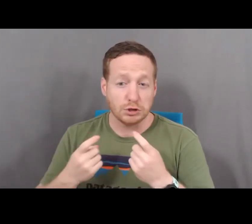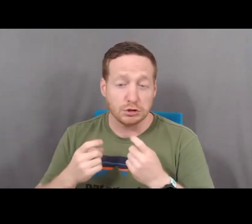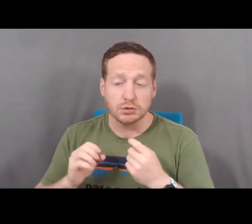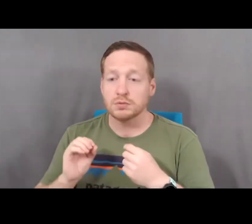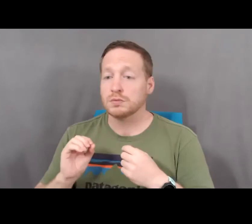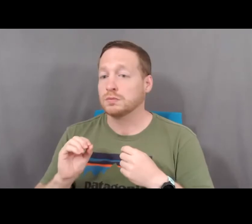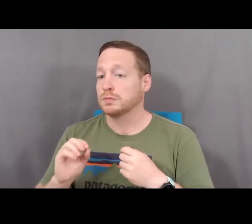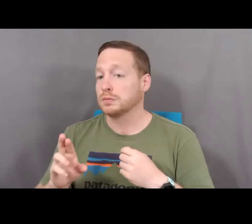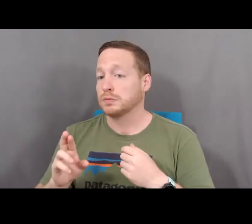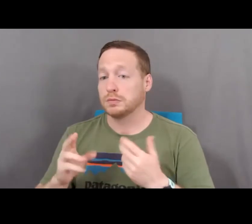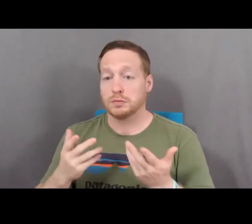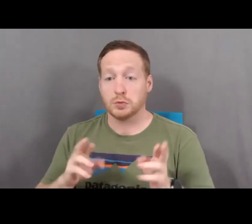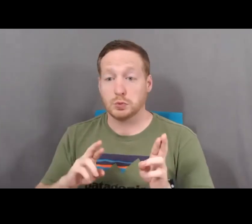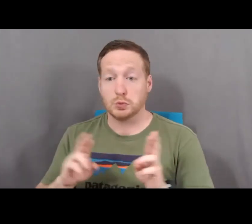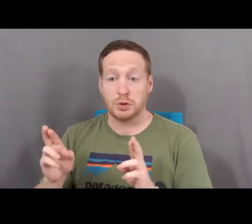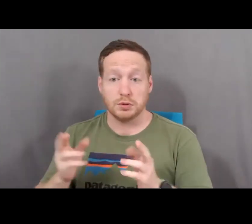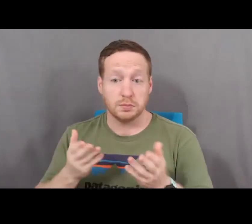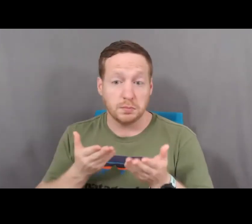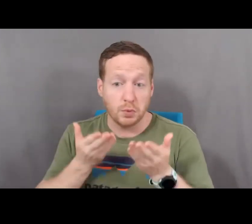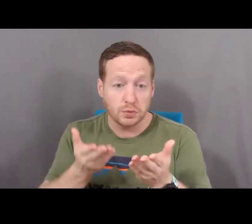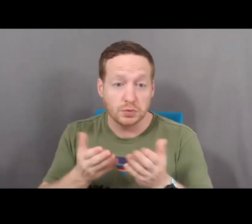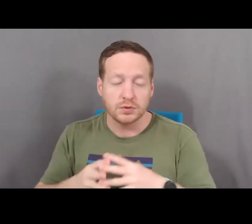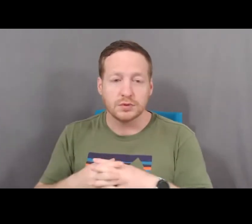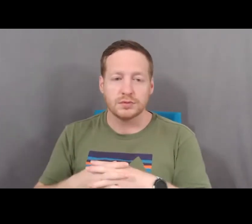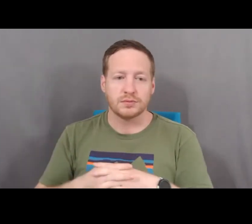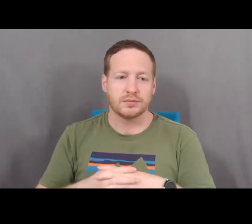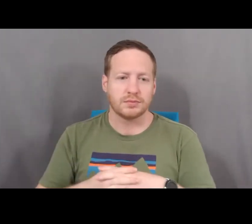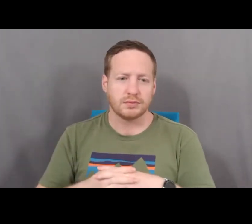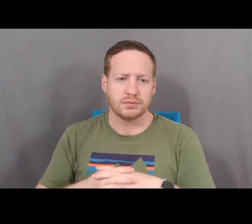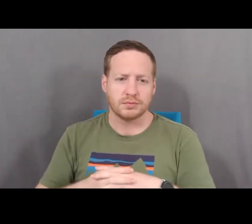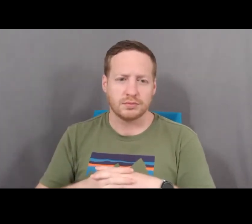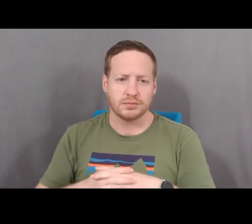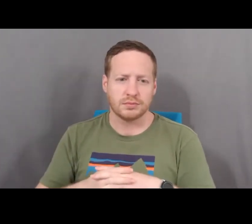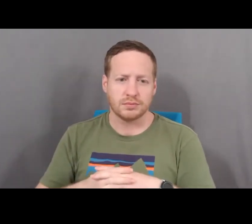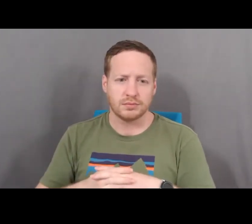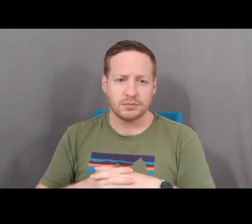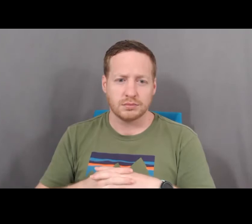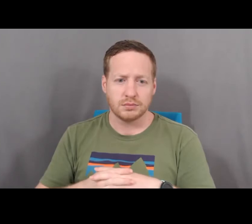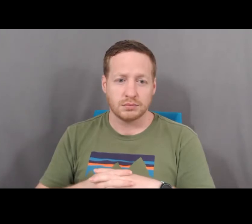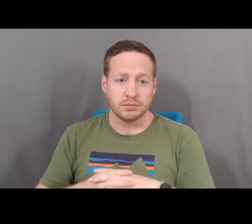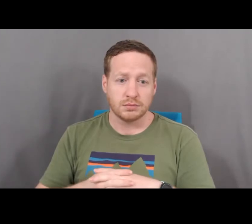Any other questions or comments? And if not, is somebody ready to make a